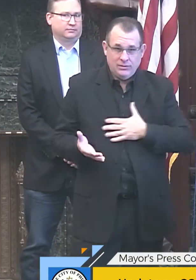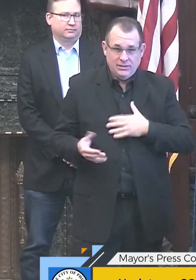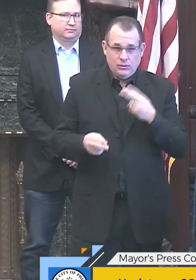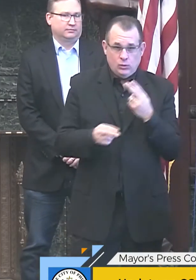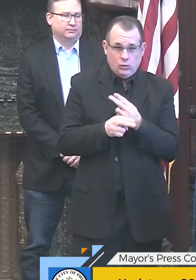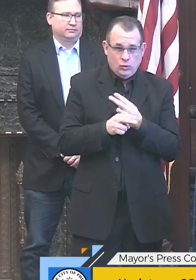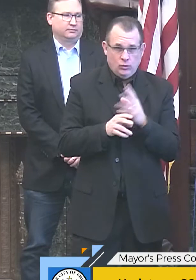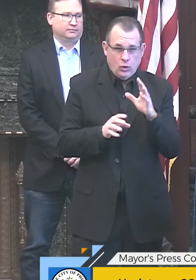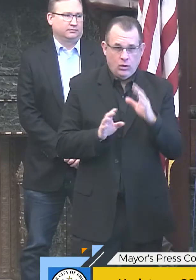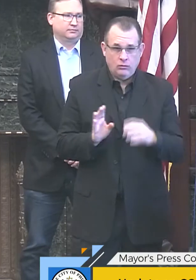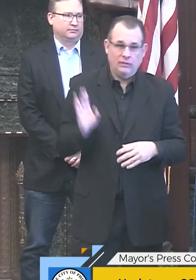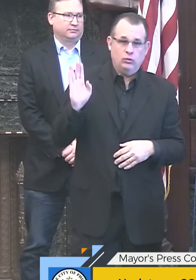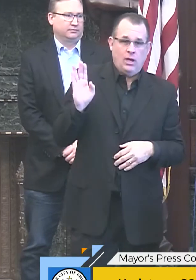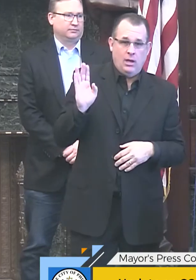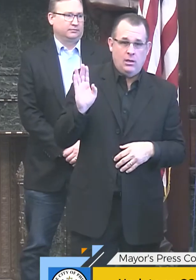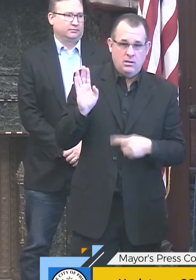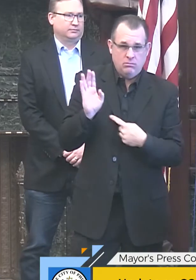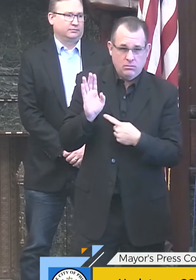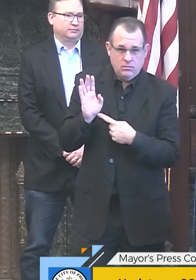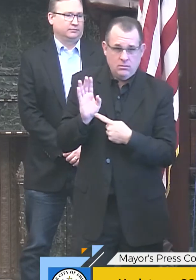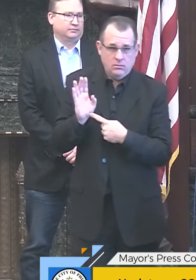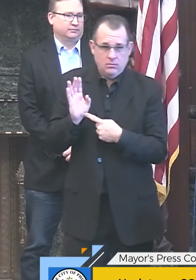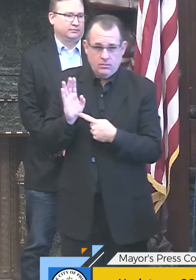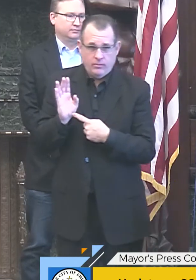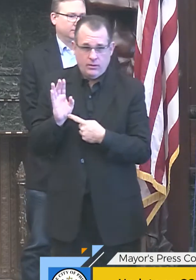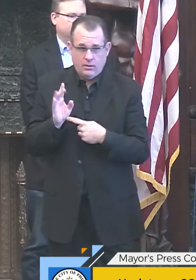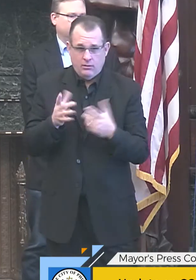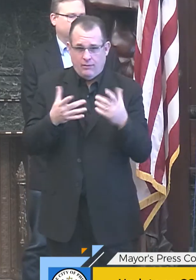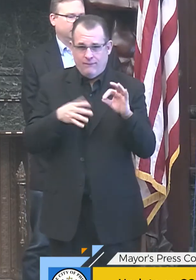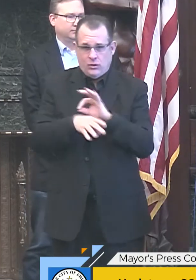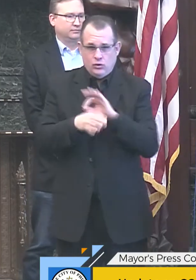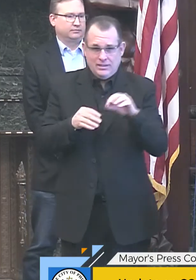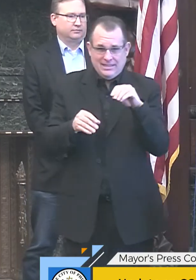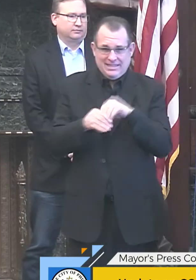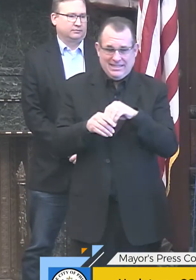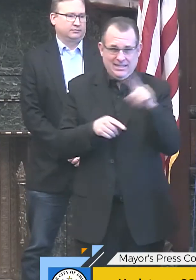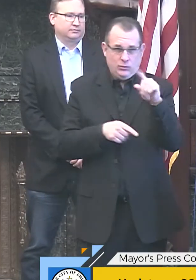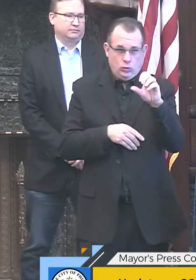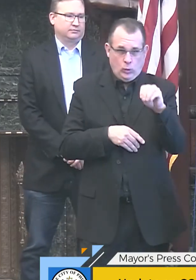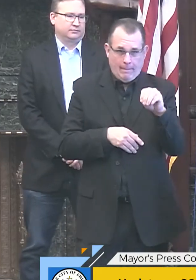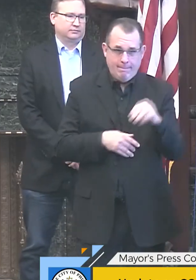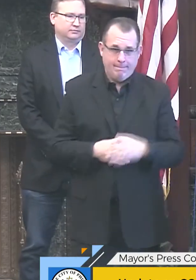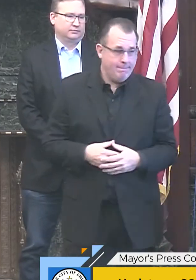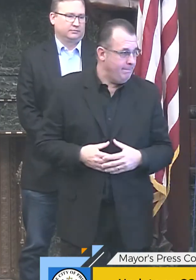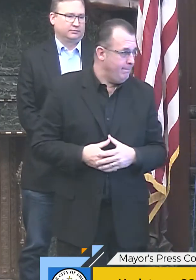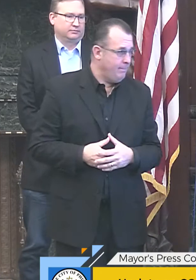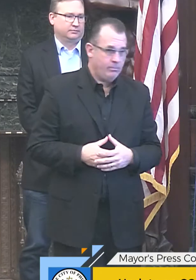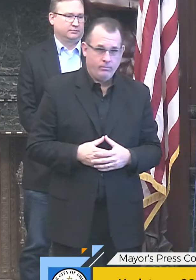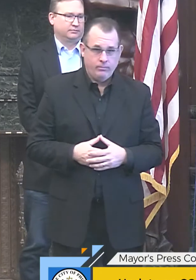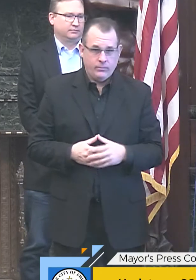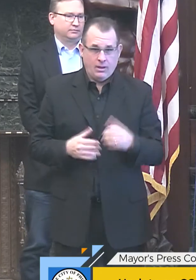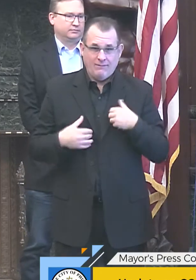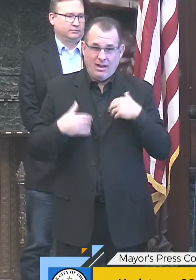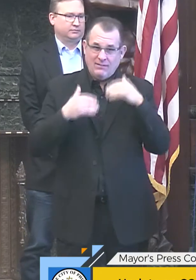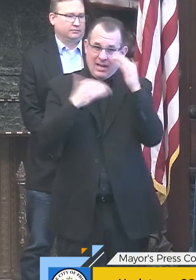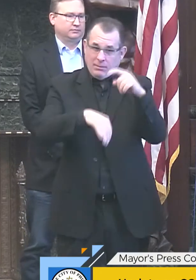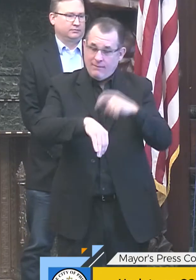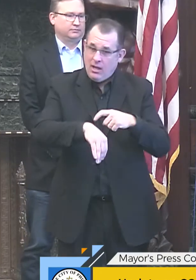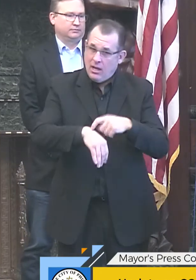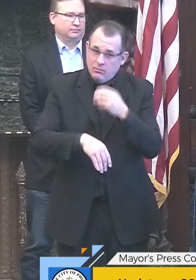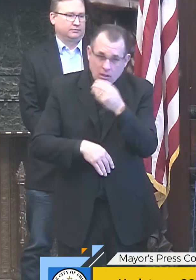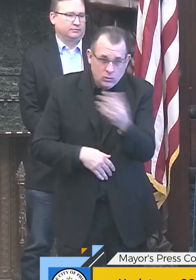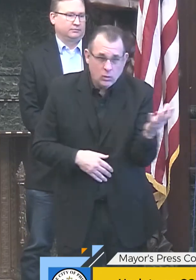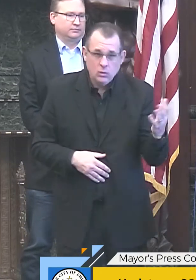is listed under participants, and then we'll unmute your microphone when it is time. And again, we have limited time during these briefings,